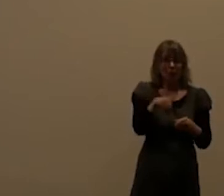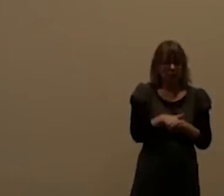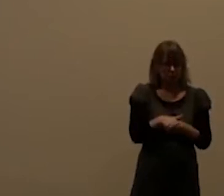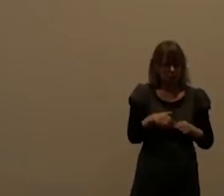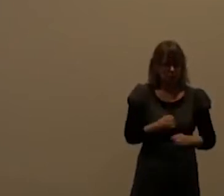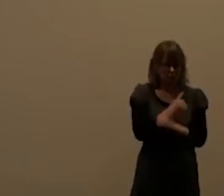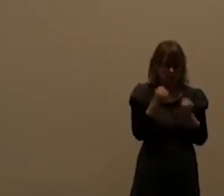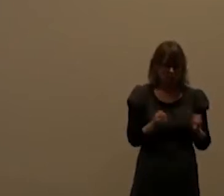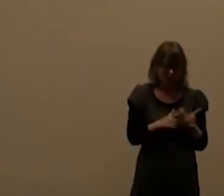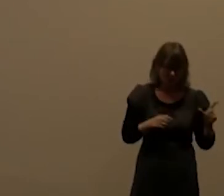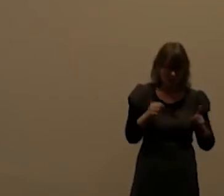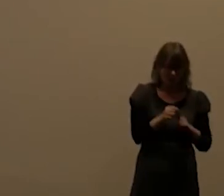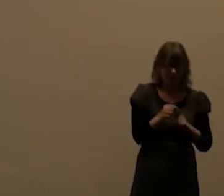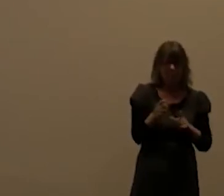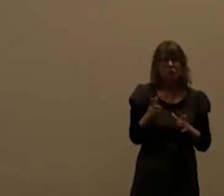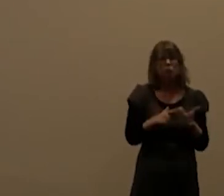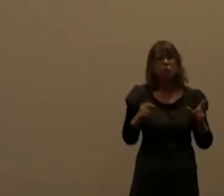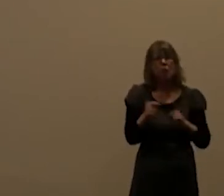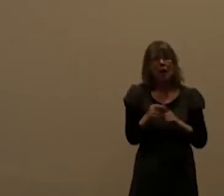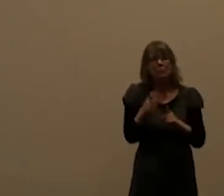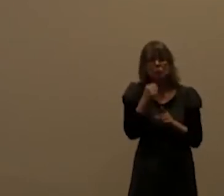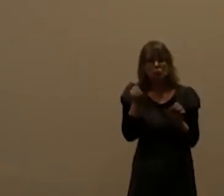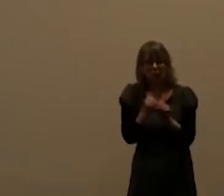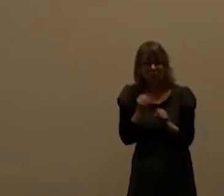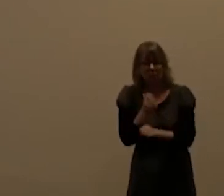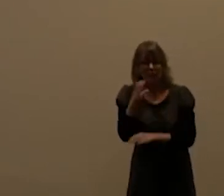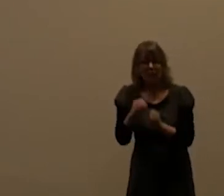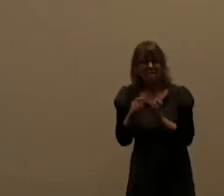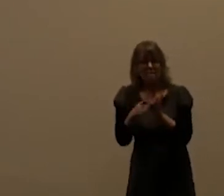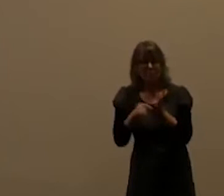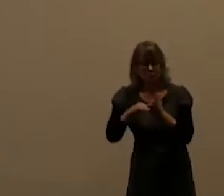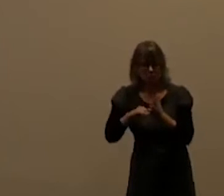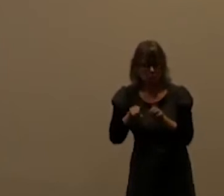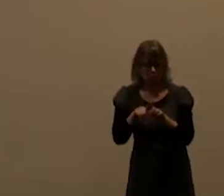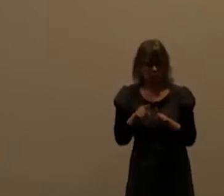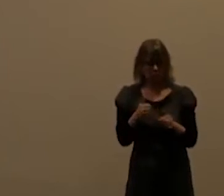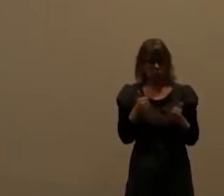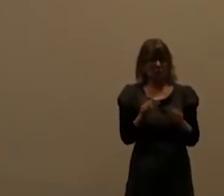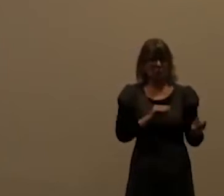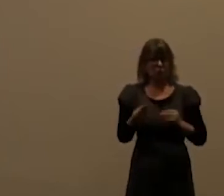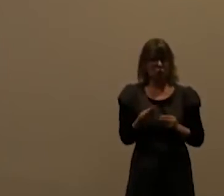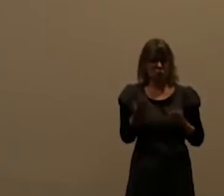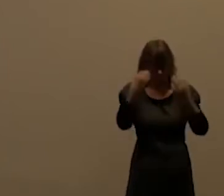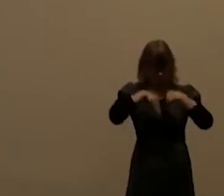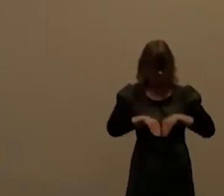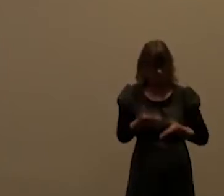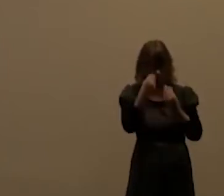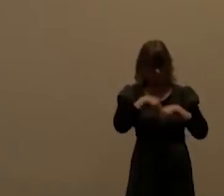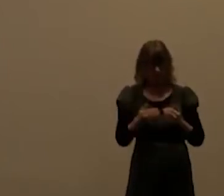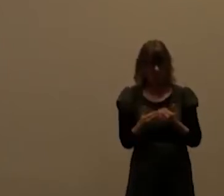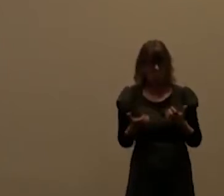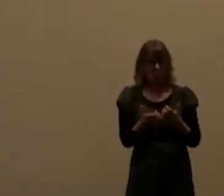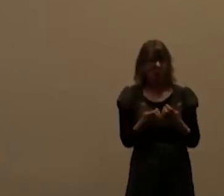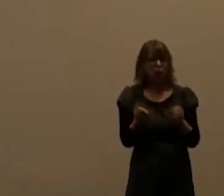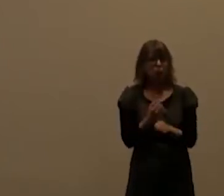but a Power Automate and a Power Virtual Agent bot lab that you walk through in that. So really great material there. If you want to learn more about, I